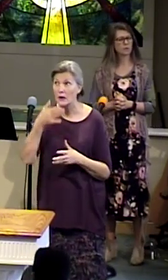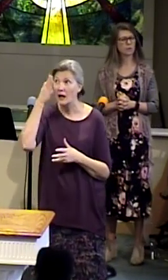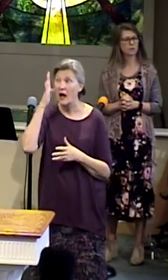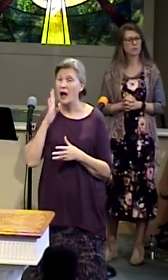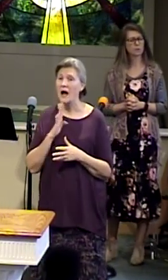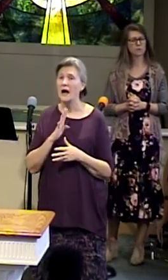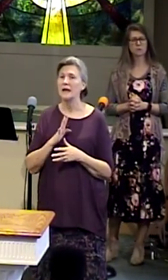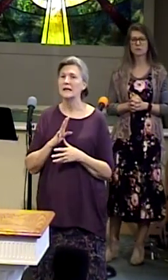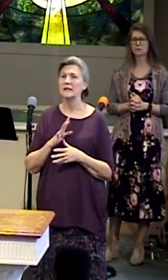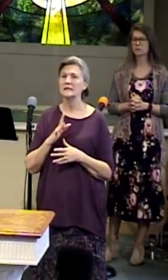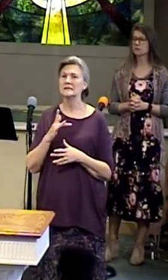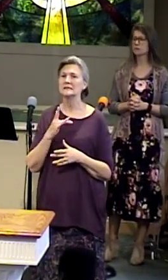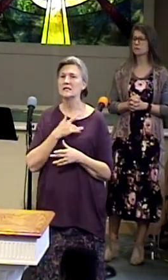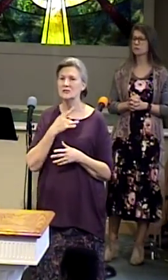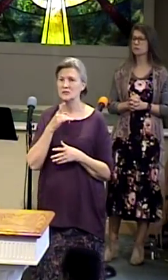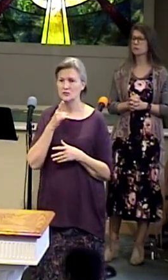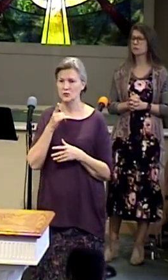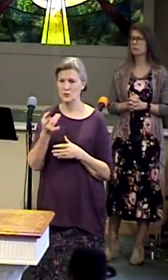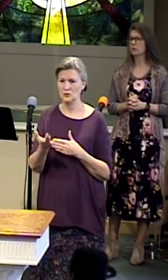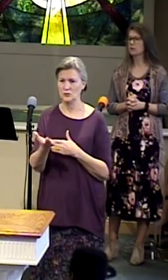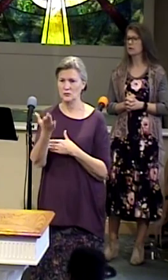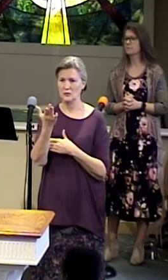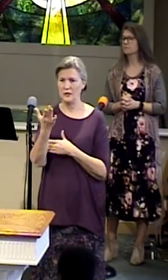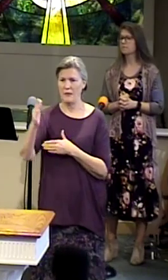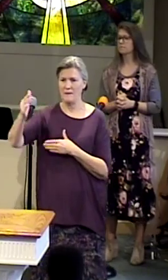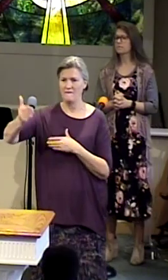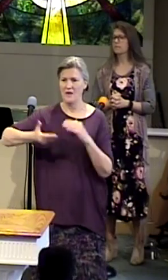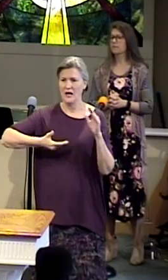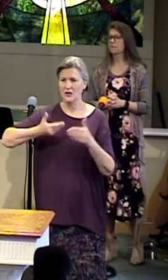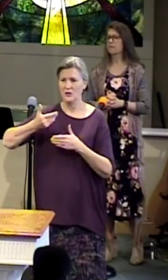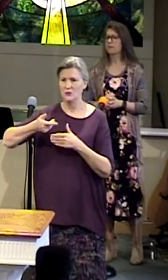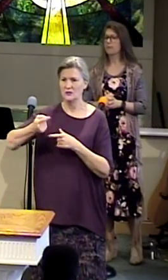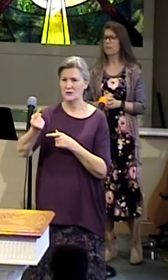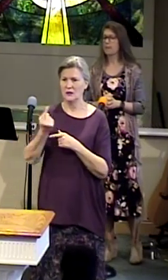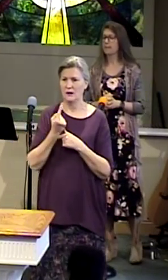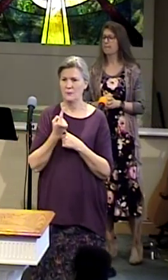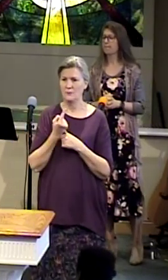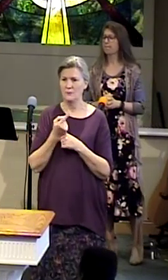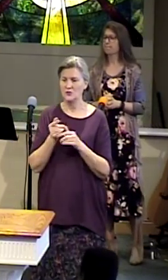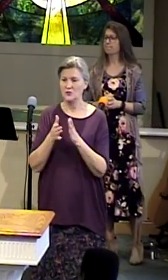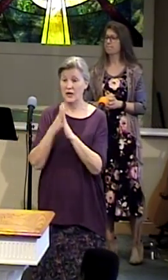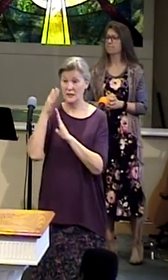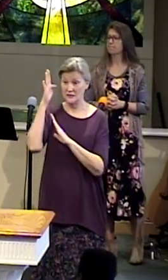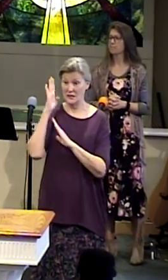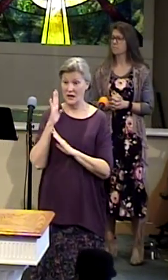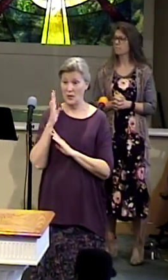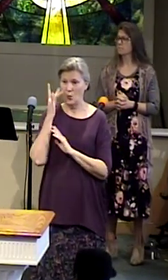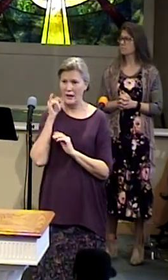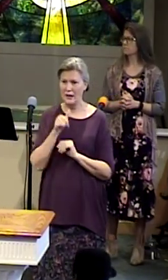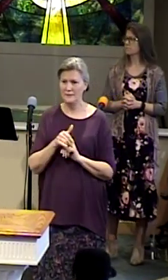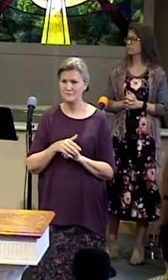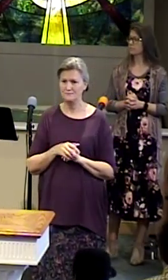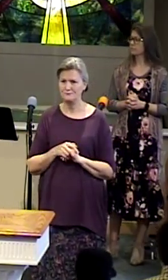come. Let's come. And we should ask God our question. Why not?